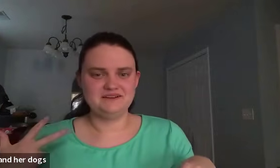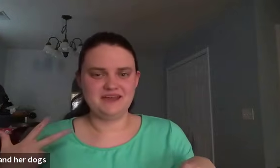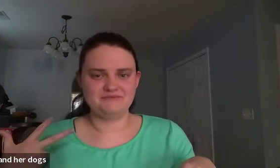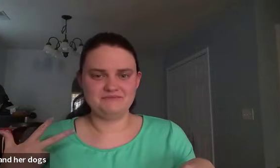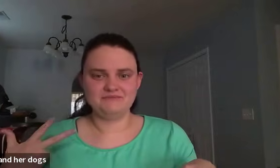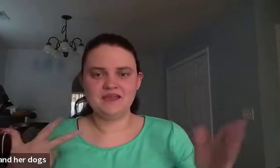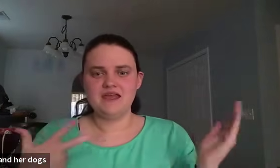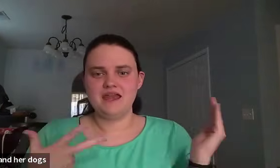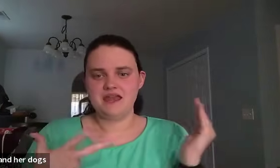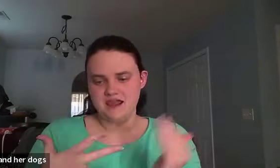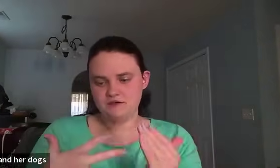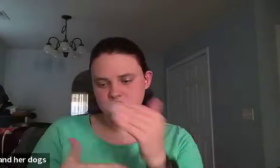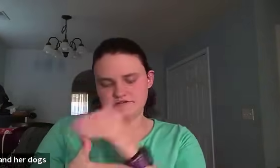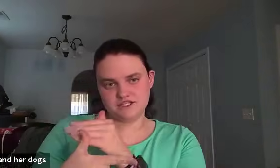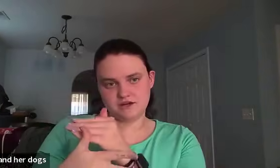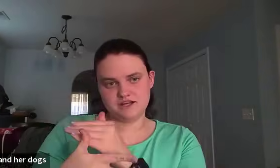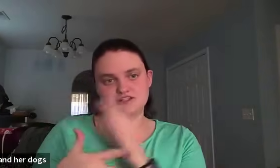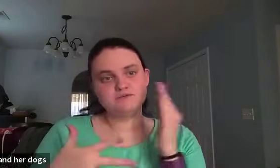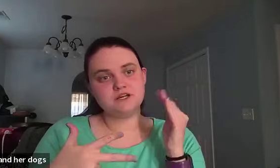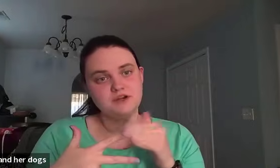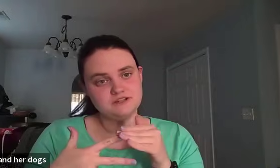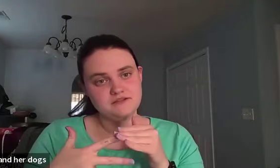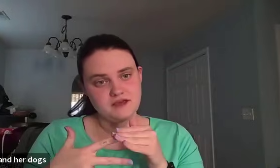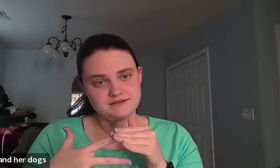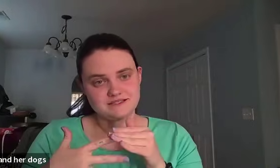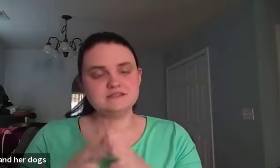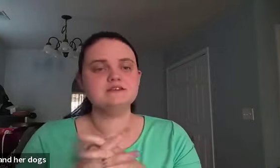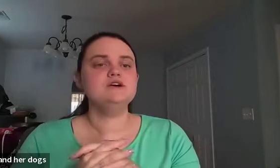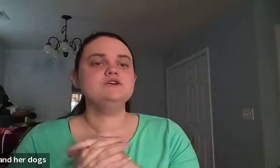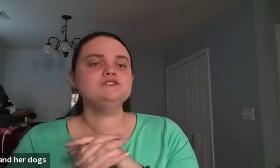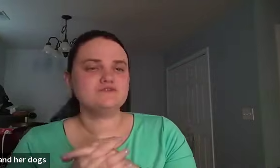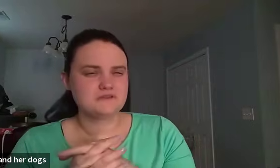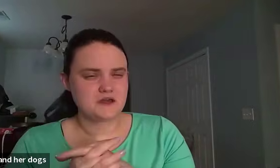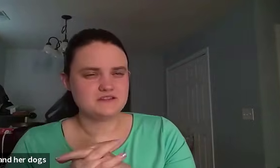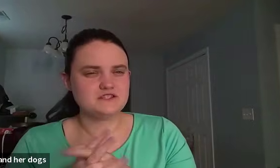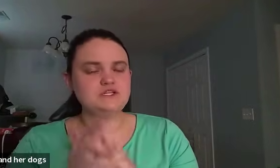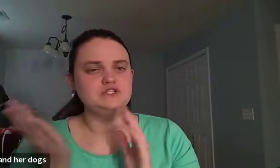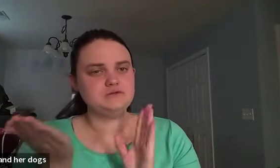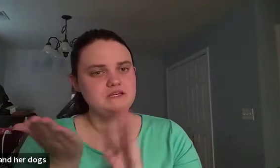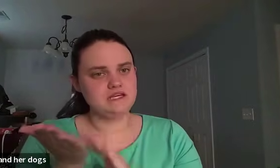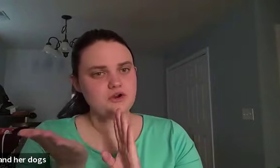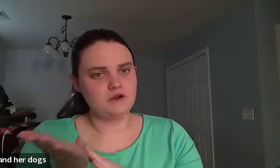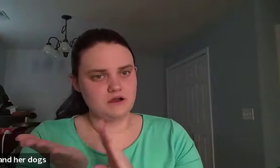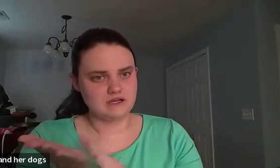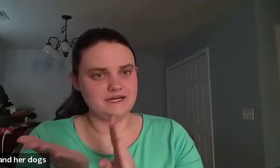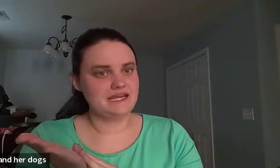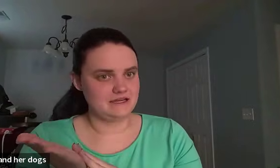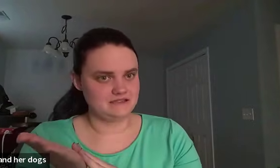Okay. Now, so we finished our hundreds. We're going to go to the thousands. So for the thousands, we do need our non-dominant hand